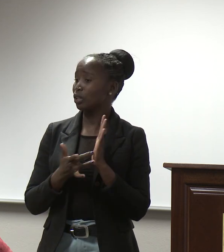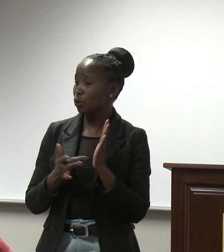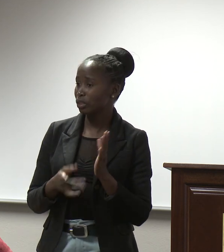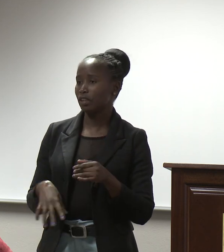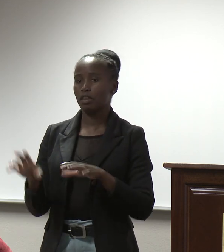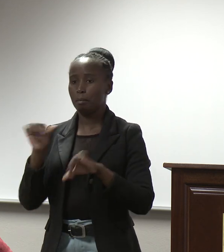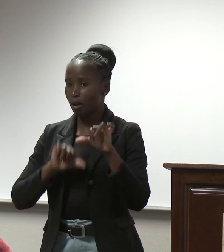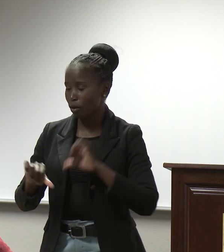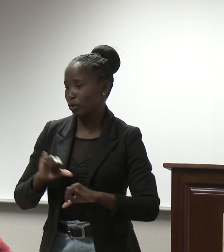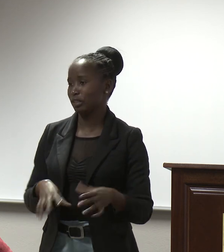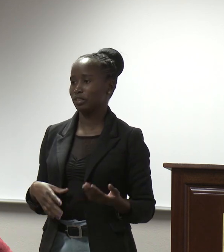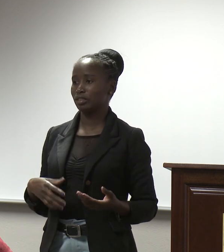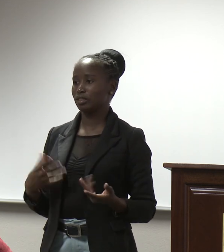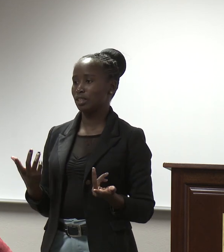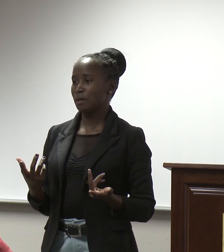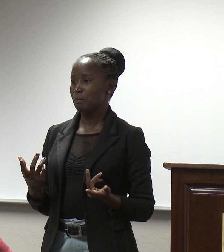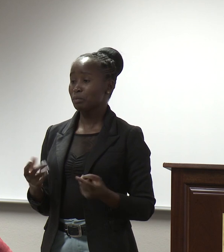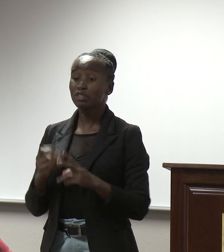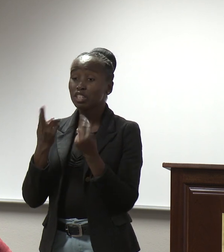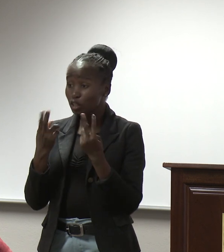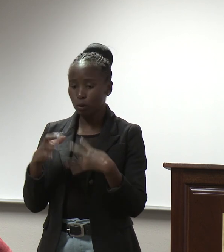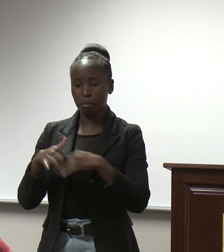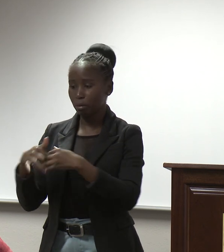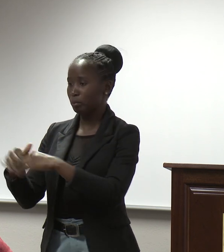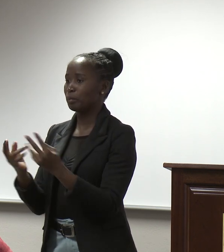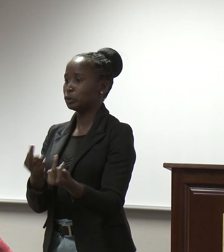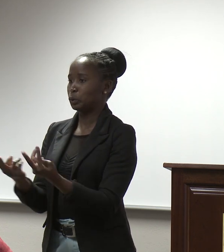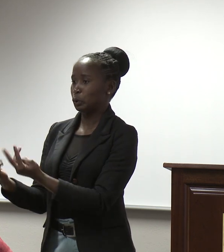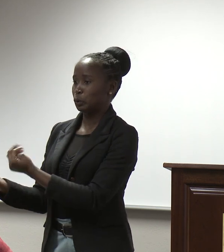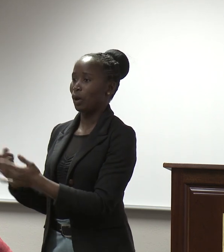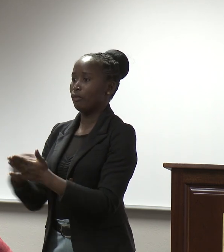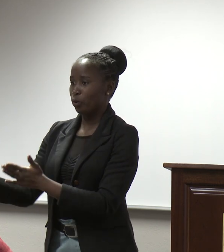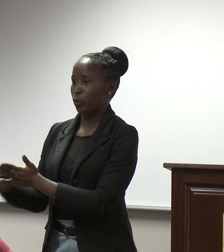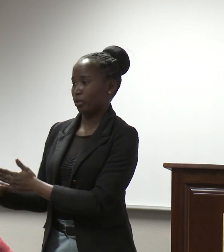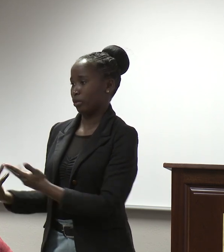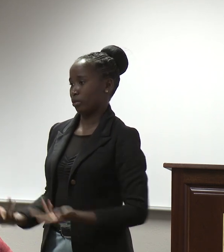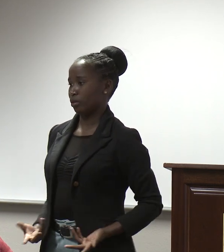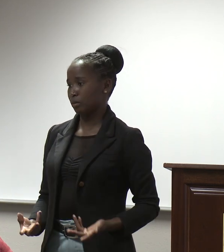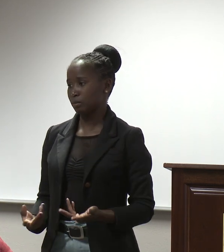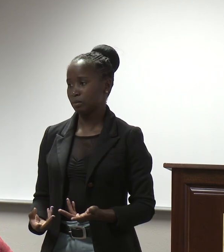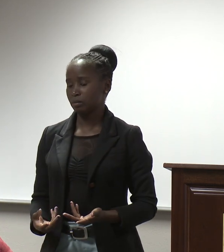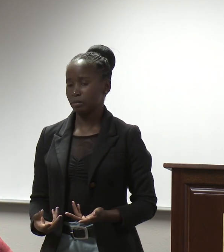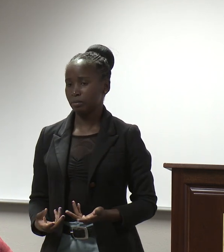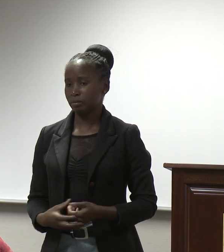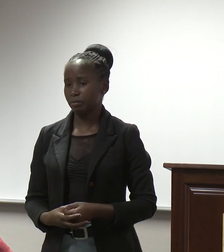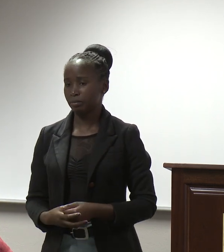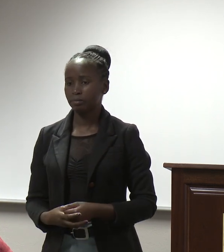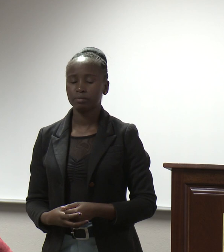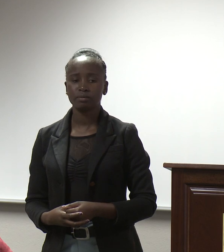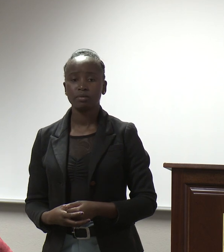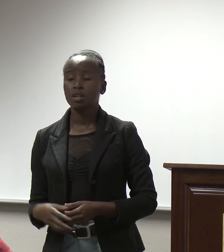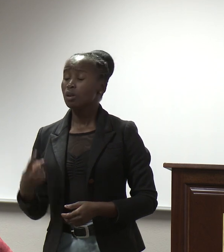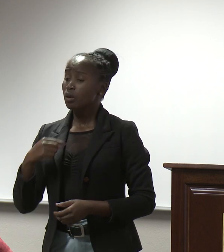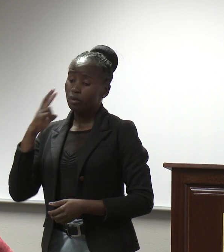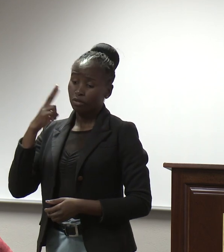them. New departments almost every week. So I think that what we have seen is that this